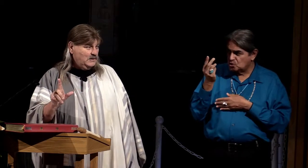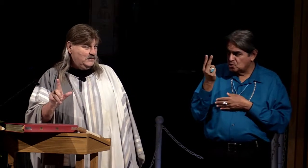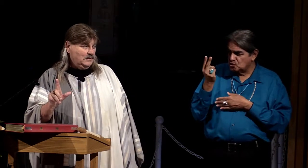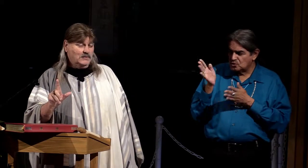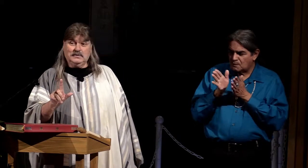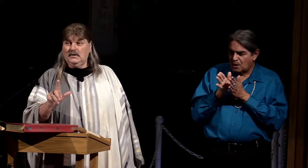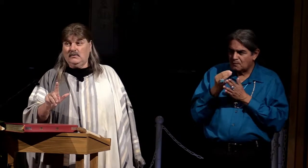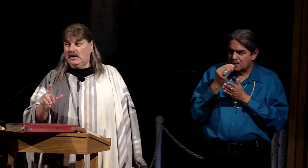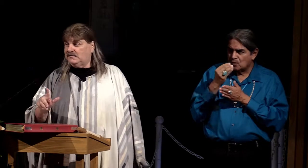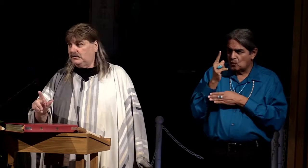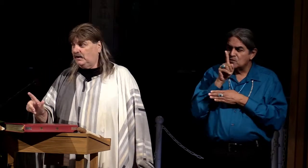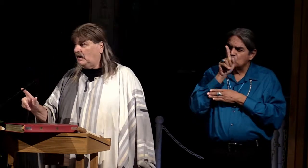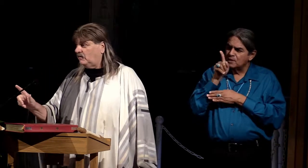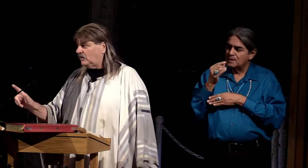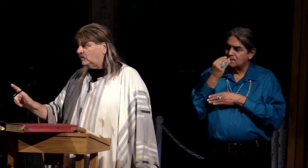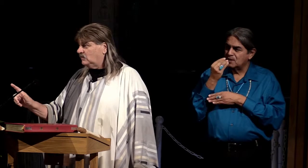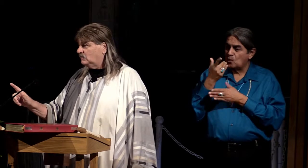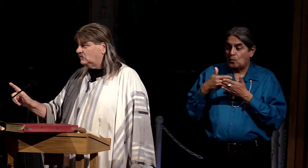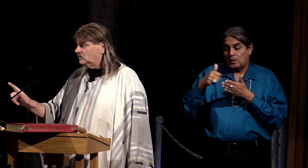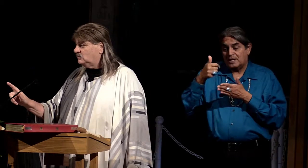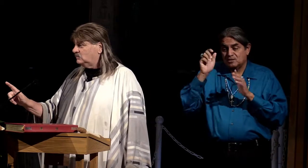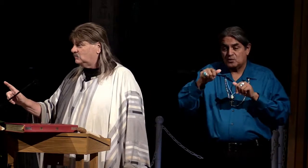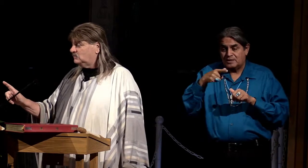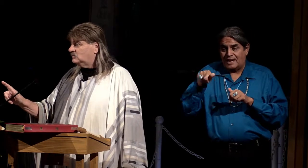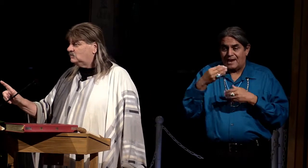one real meal. What else could they have, right?